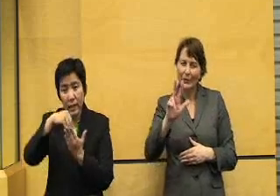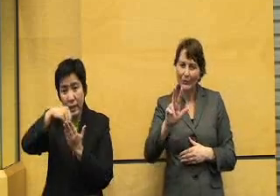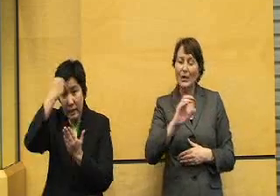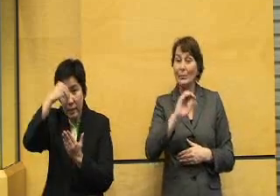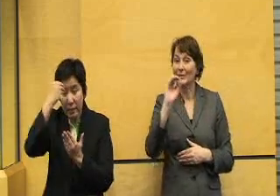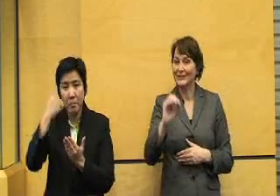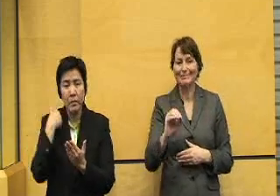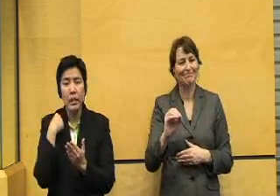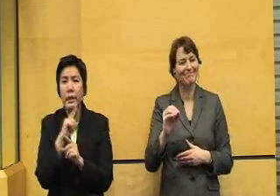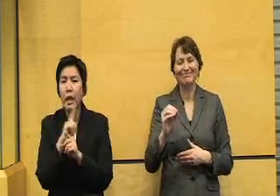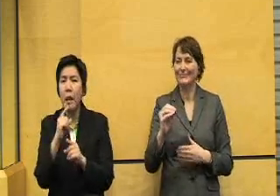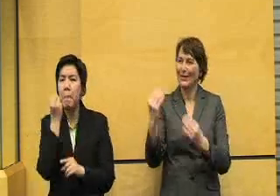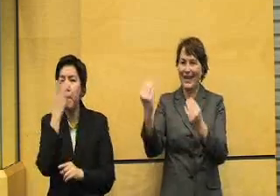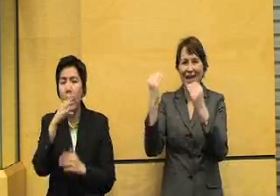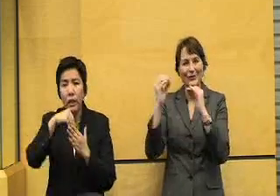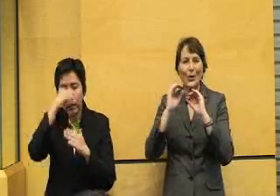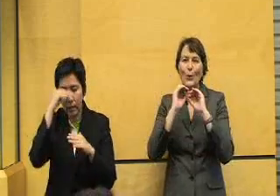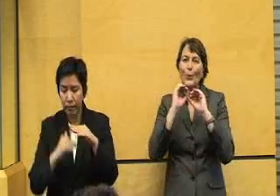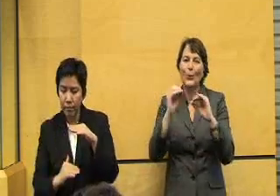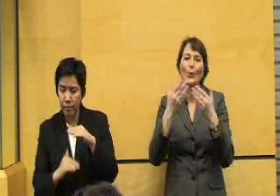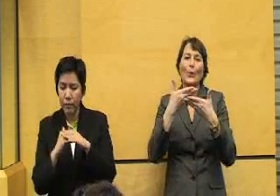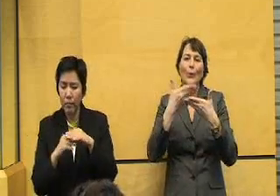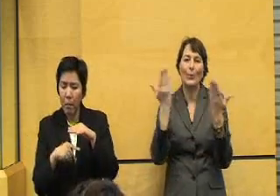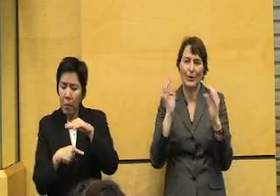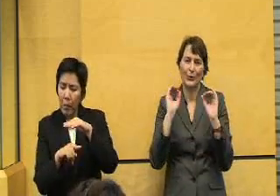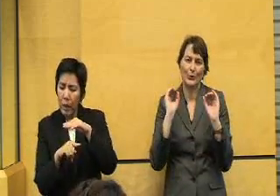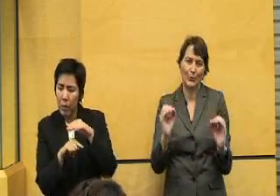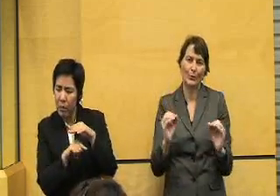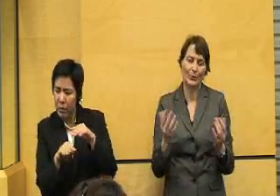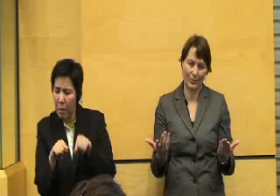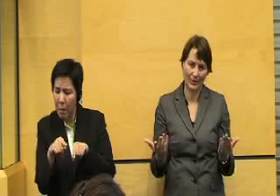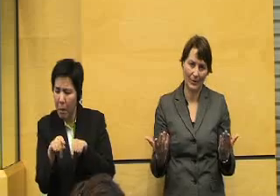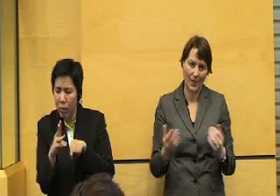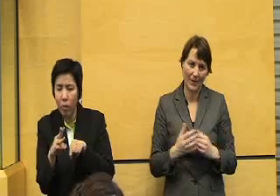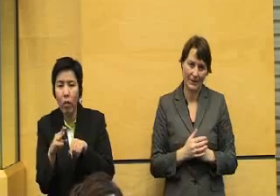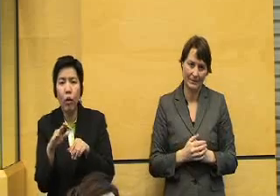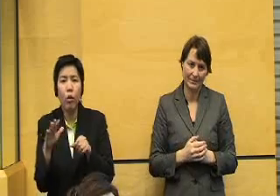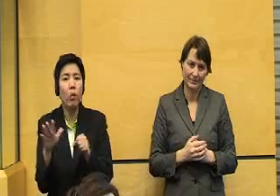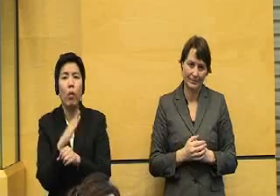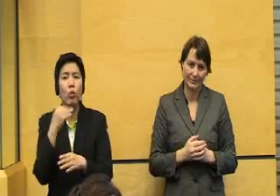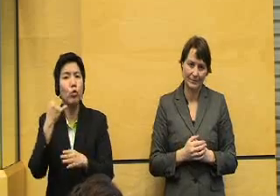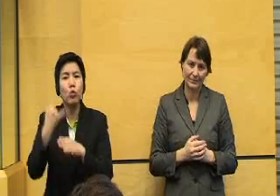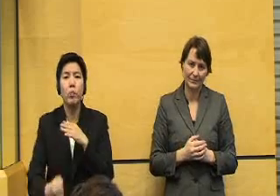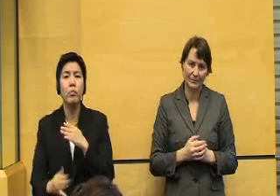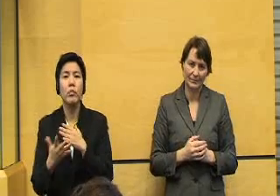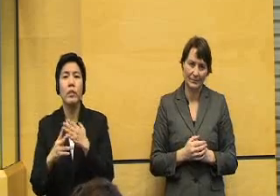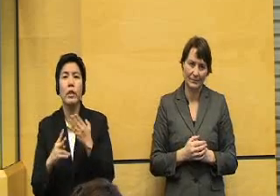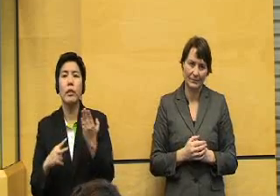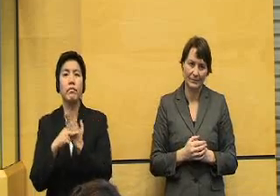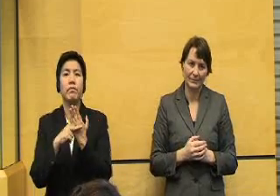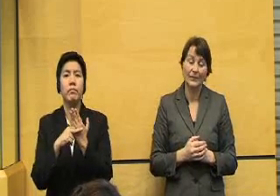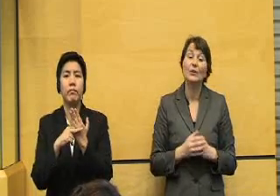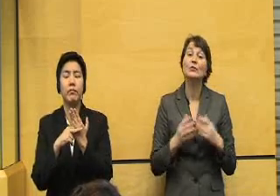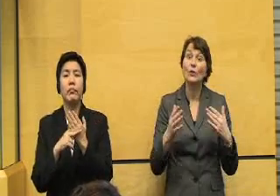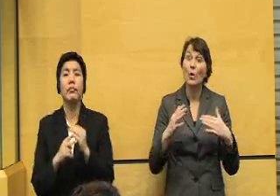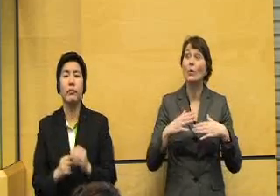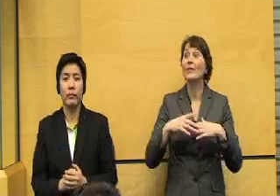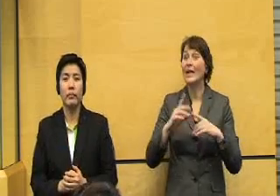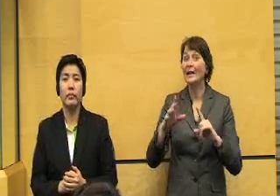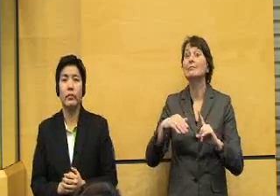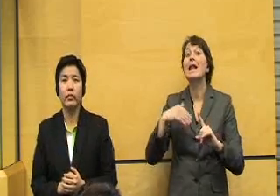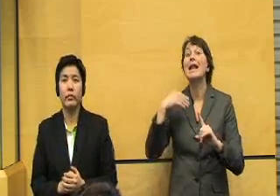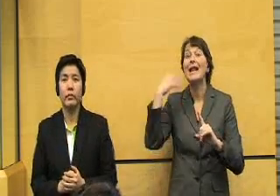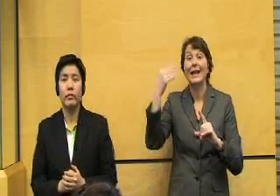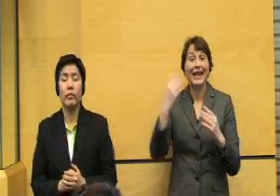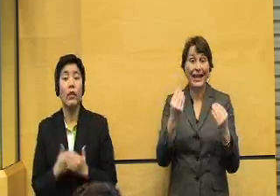43% do not receive education at all. This poses even greater risk of unemployment when they are